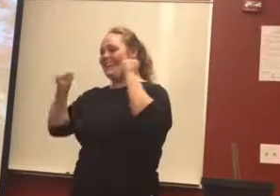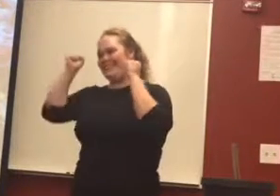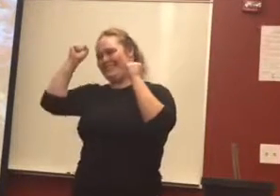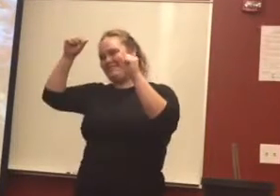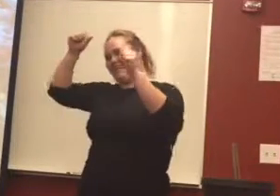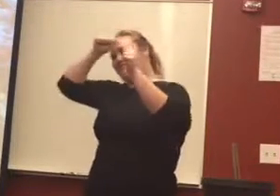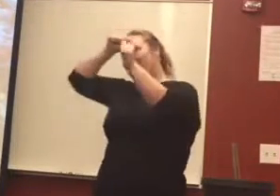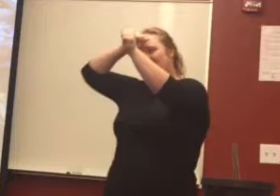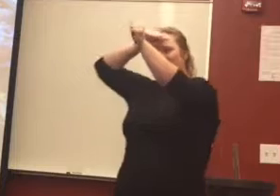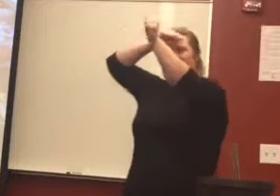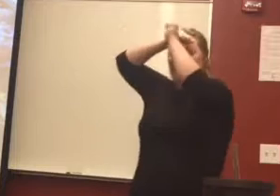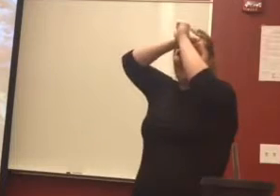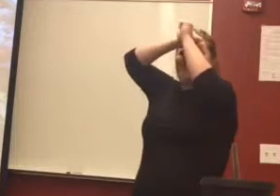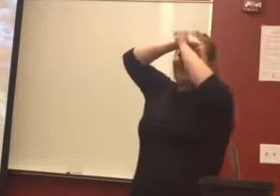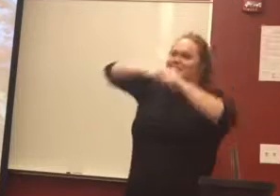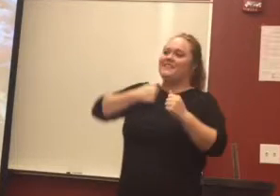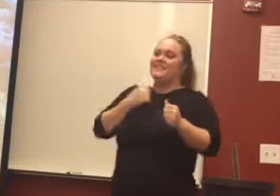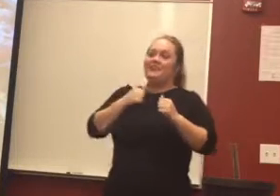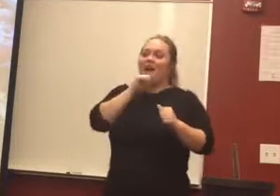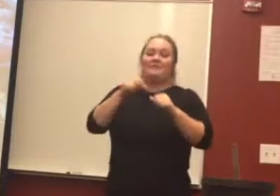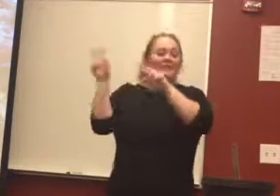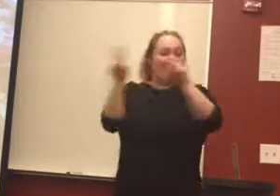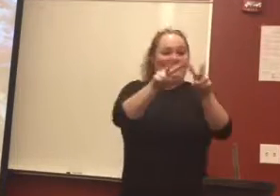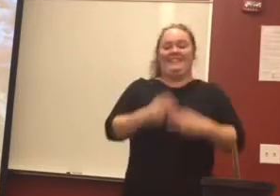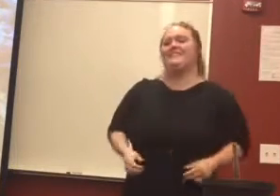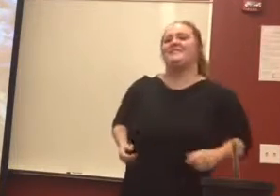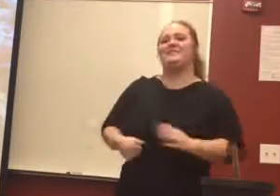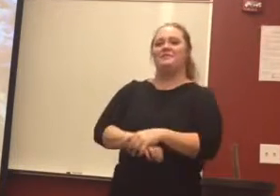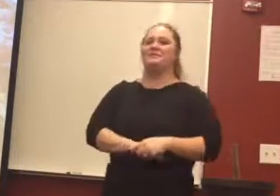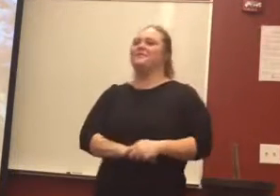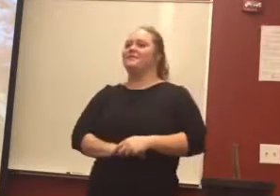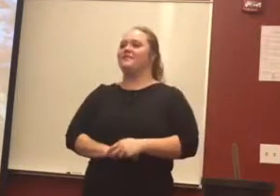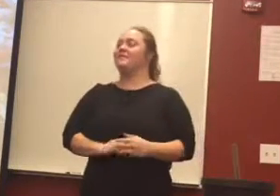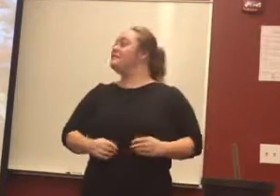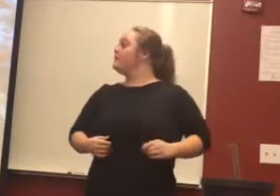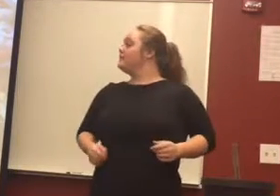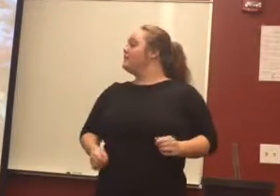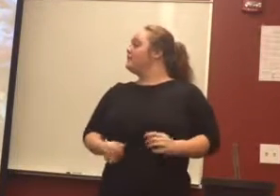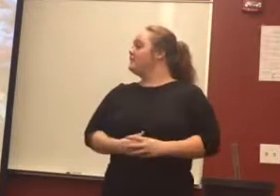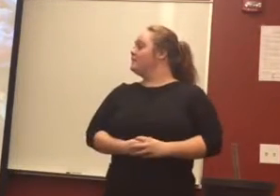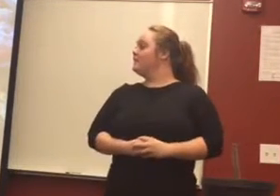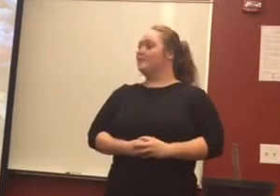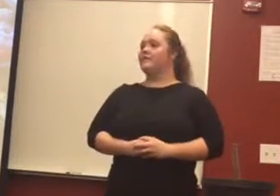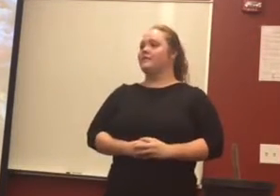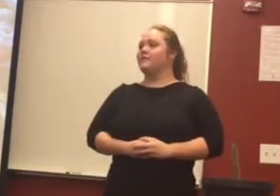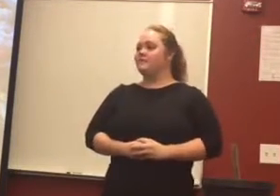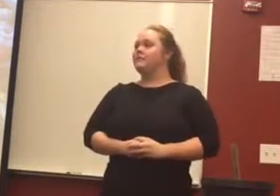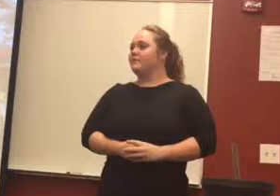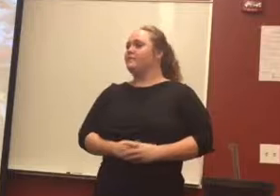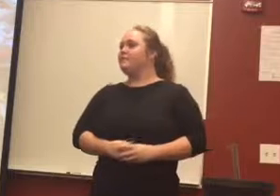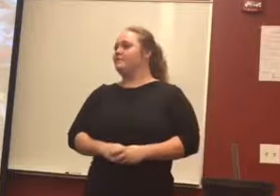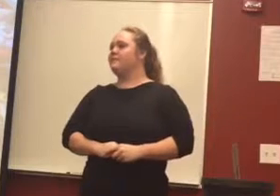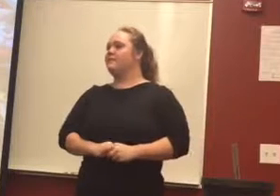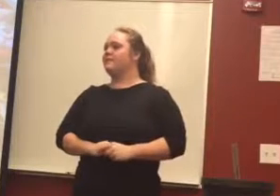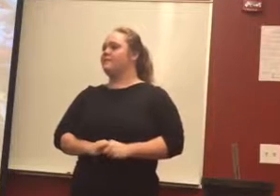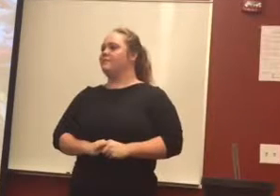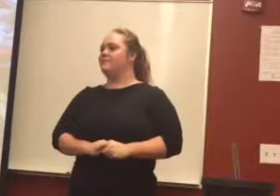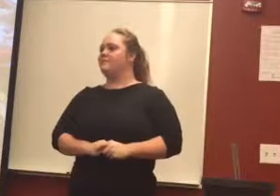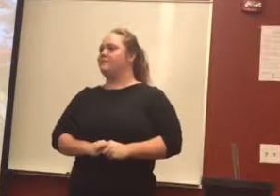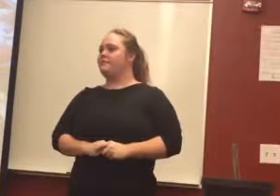that's like the main thought that's like right here. I'm not looking good. Yes, I mean, that's like,